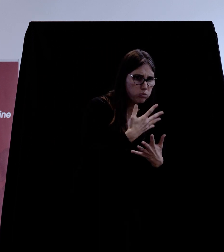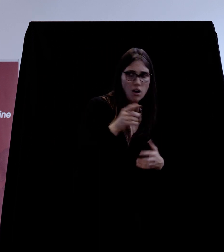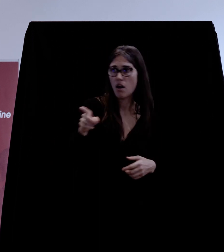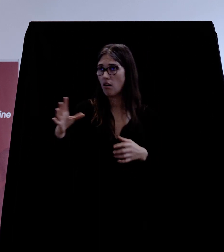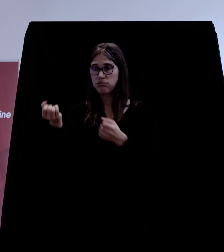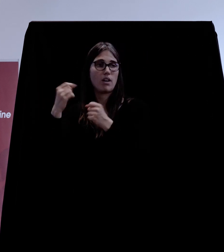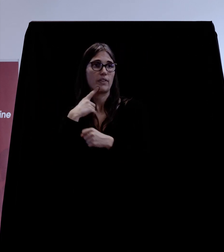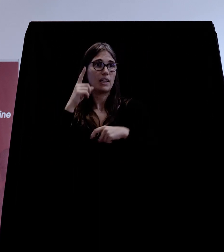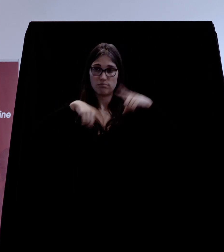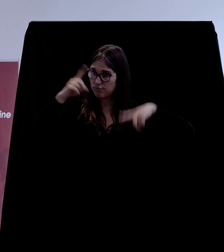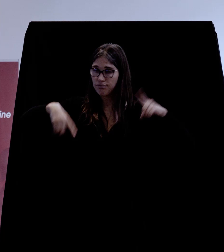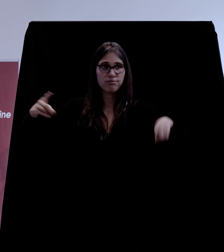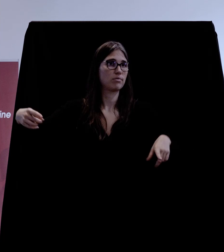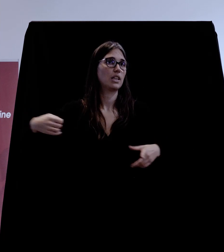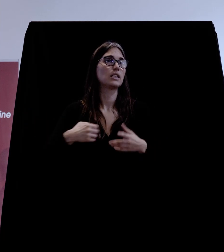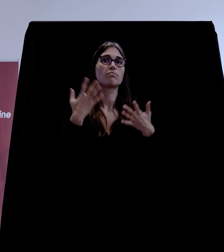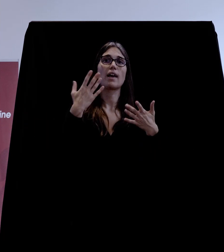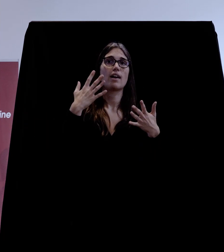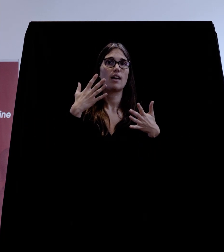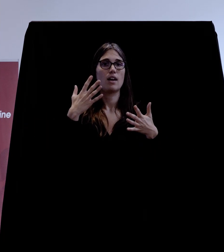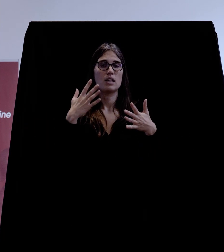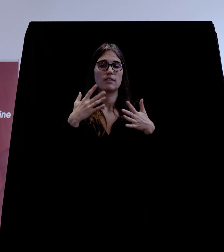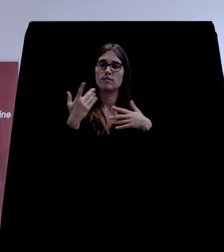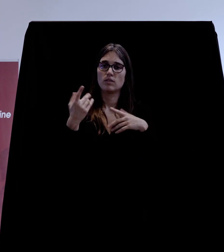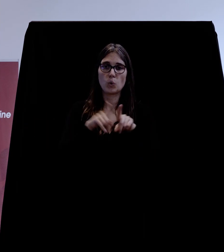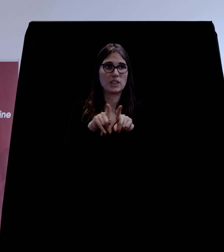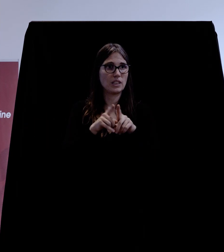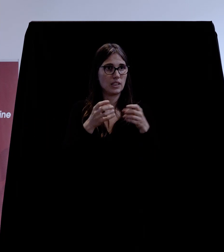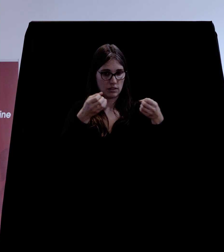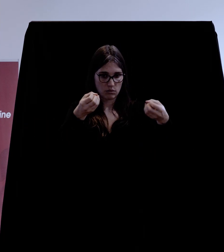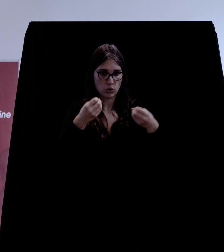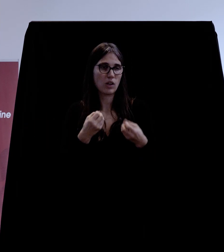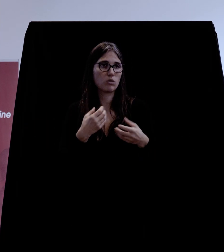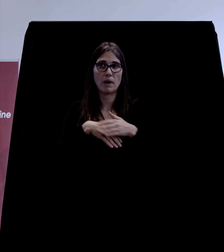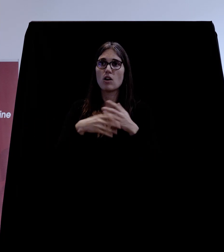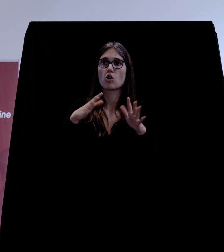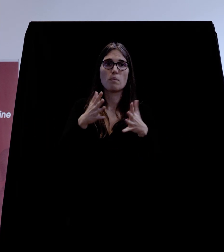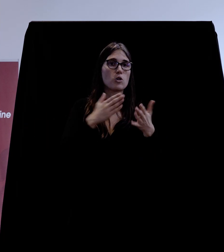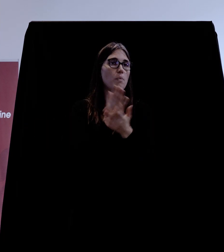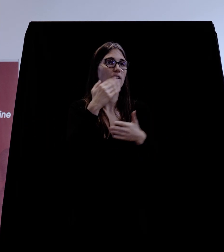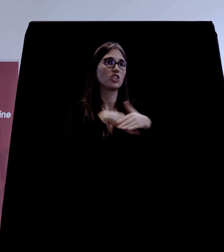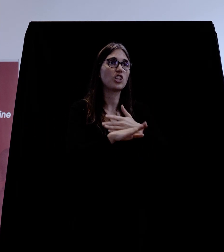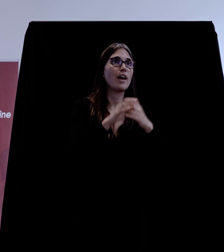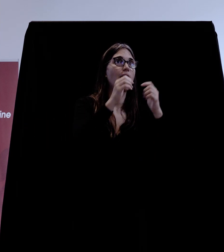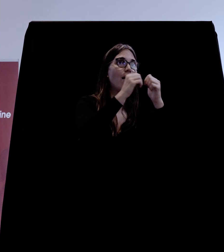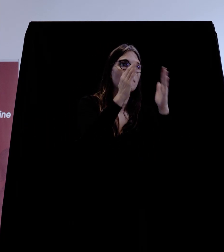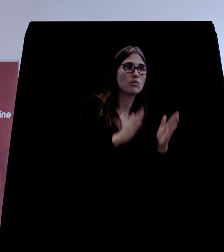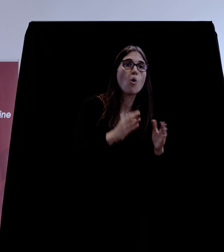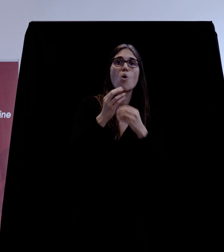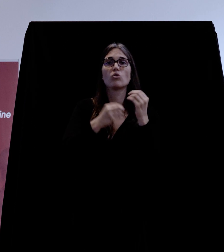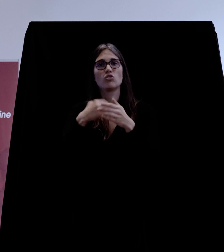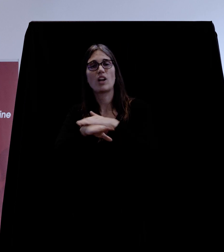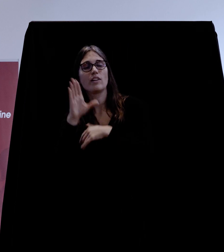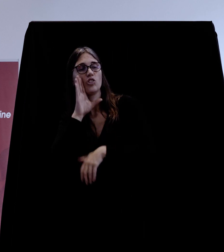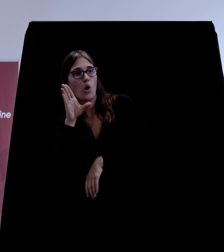neighborhood or even just in your room, factors in that environment can modify the behaviors, even if it's a part